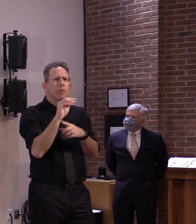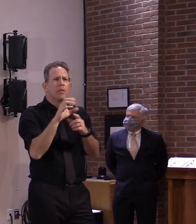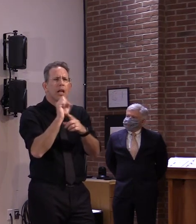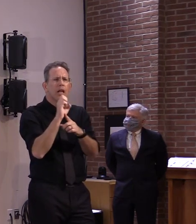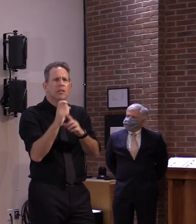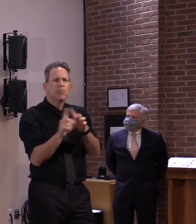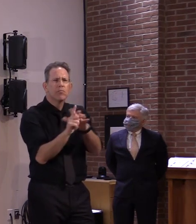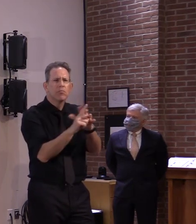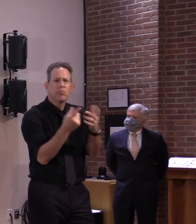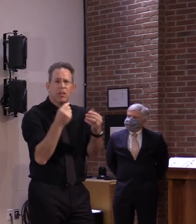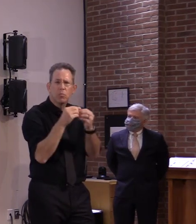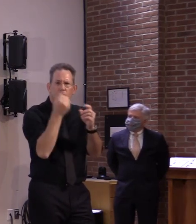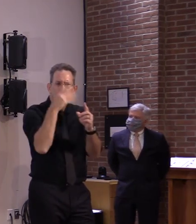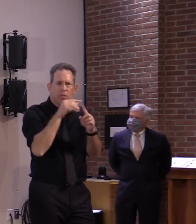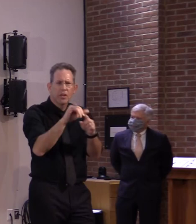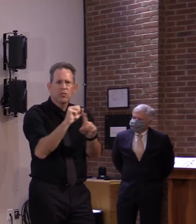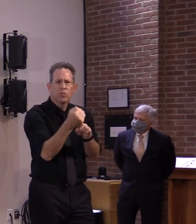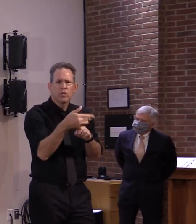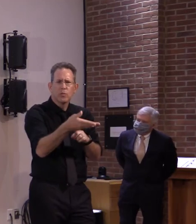you could repeat that.